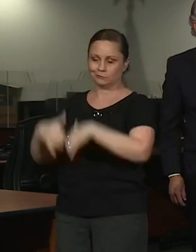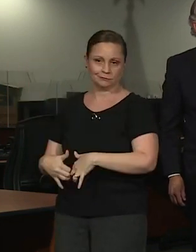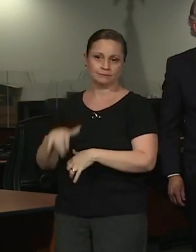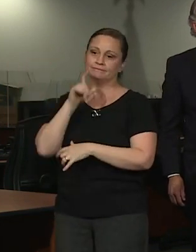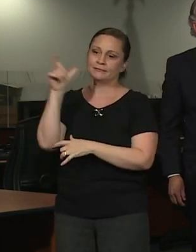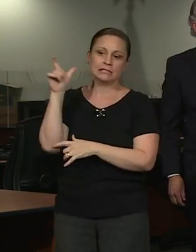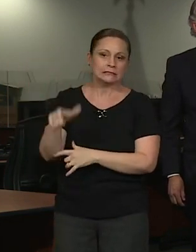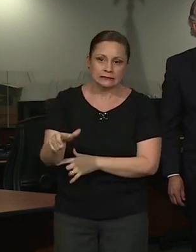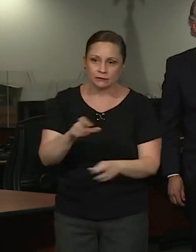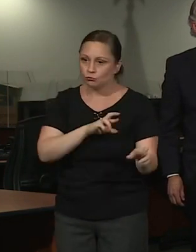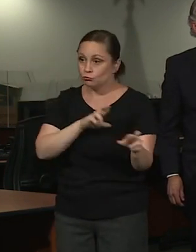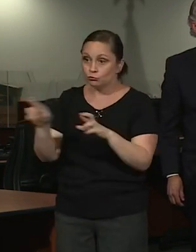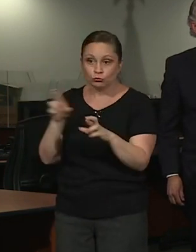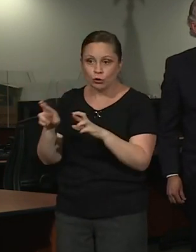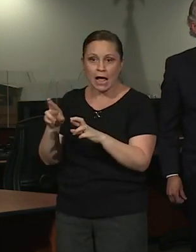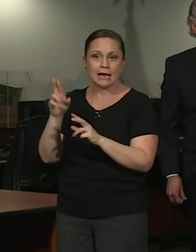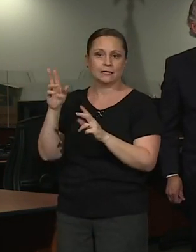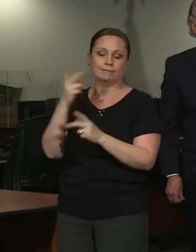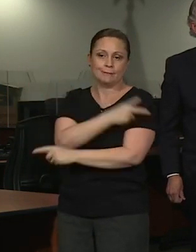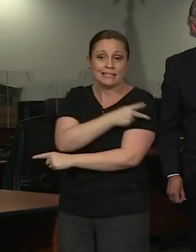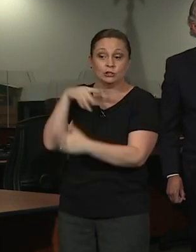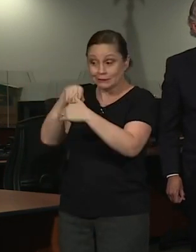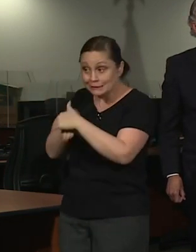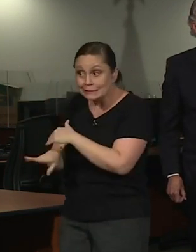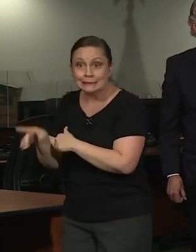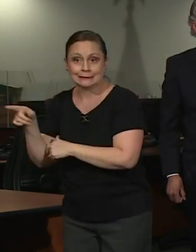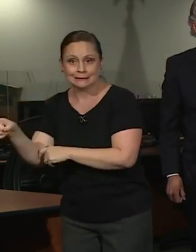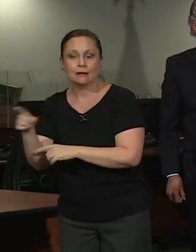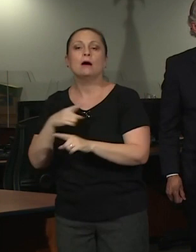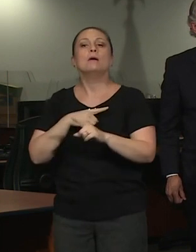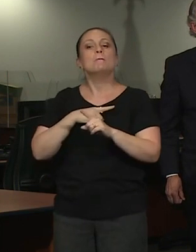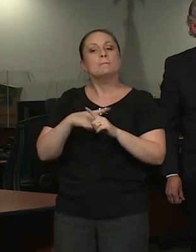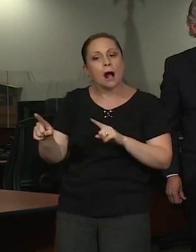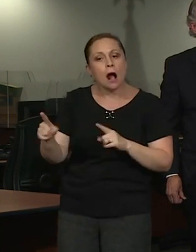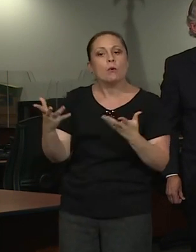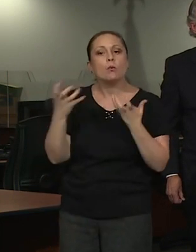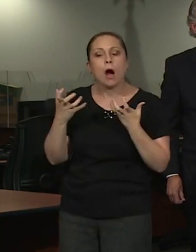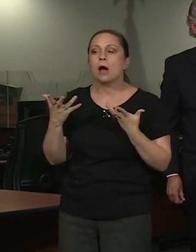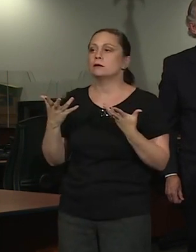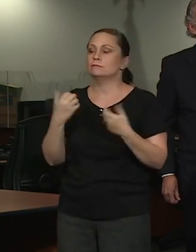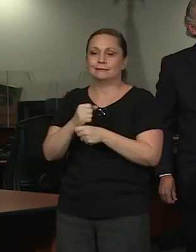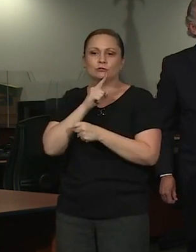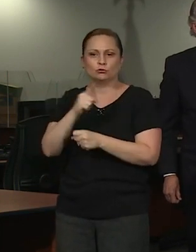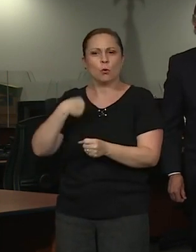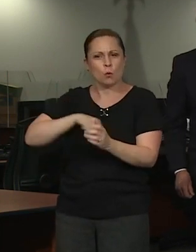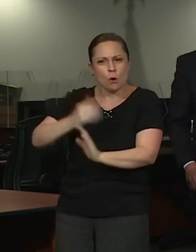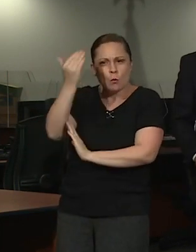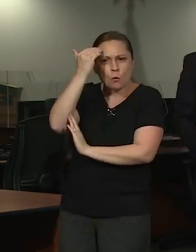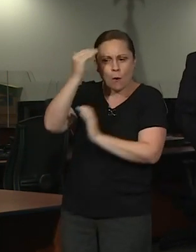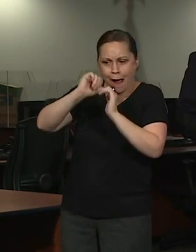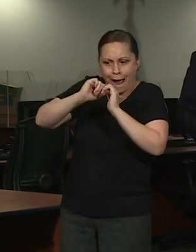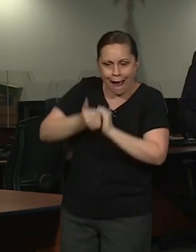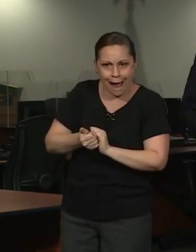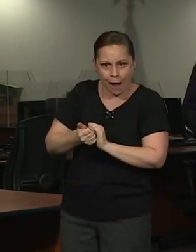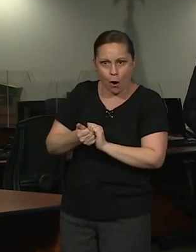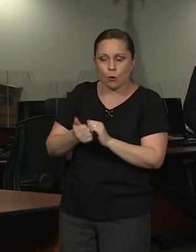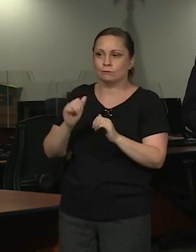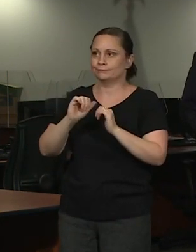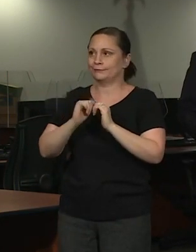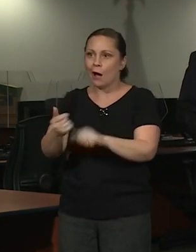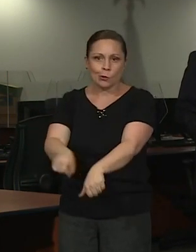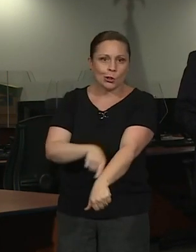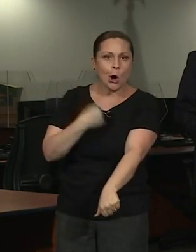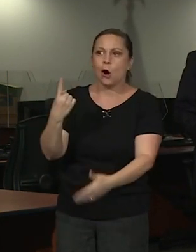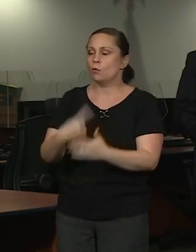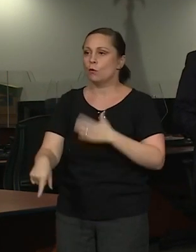and ready to be occupied, but we did it to ensure that we had the know-how and we understood what it would take to put these facilities